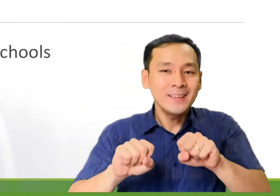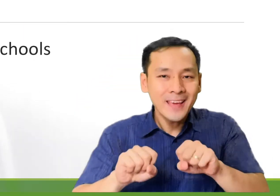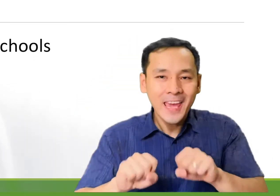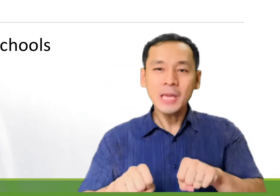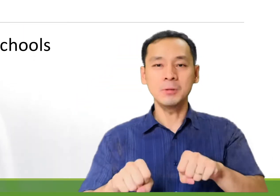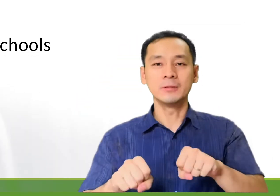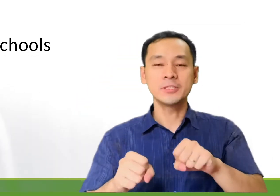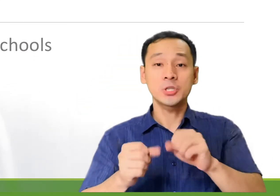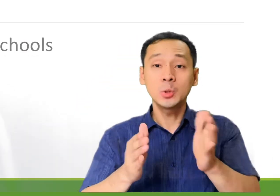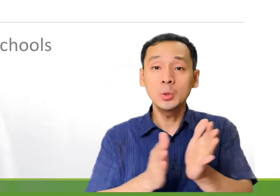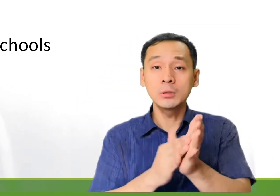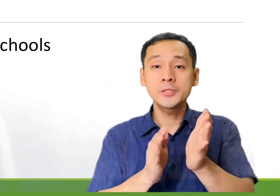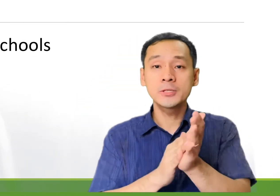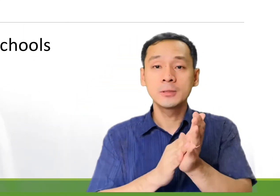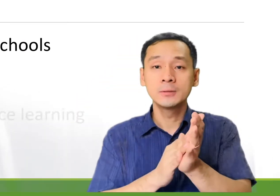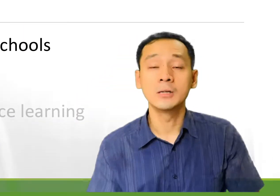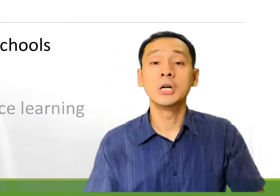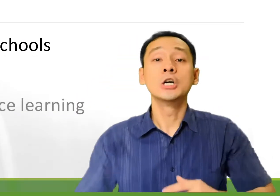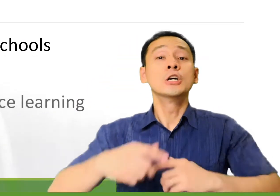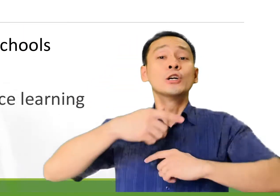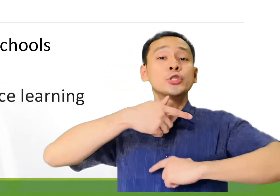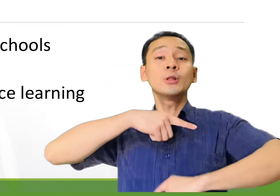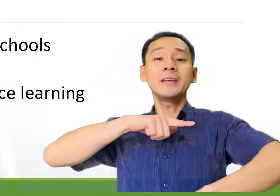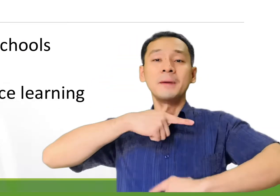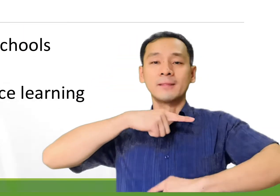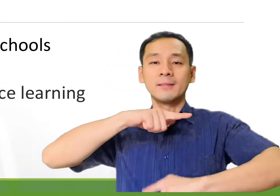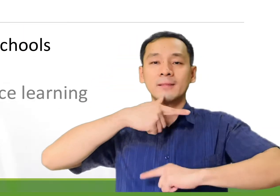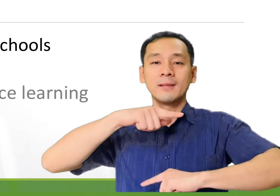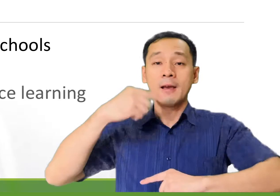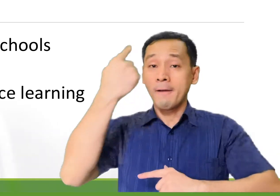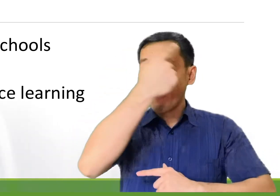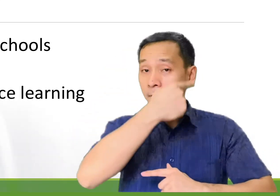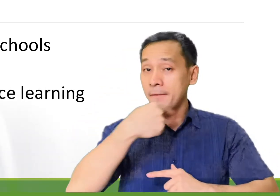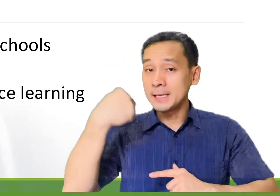will enable the schools to limit